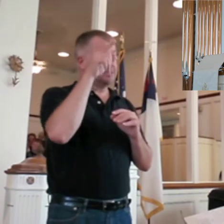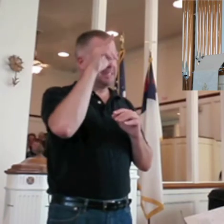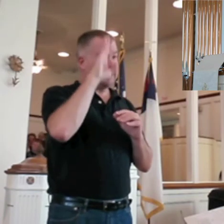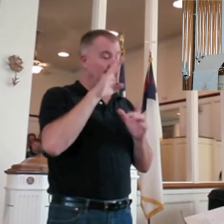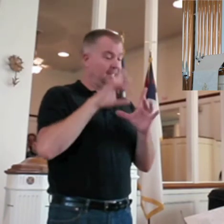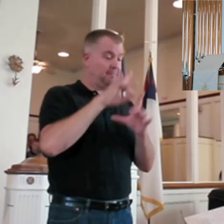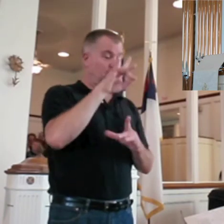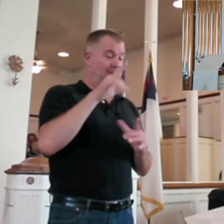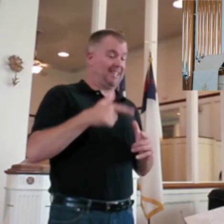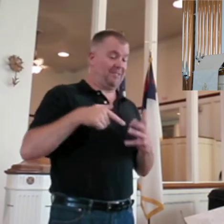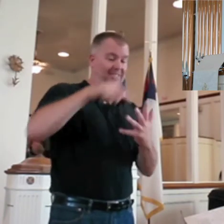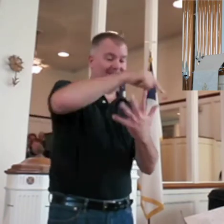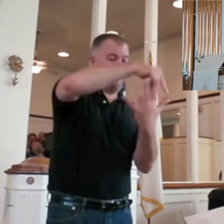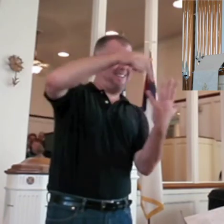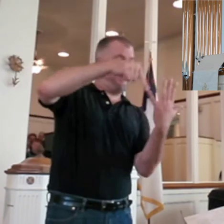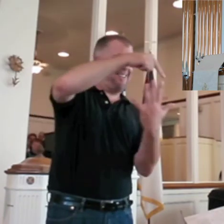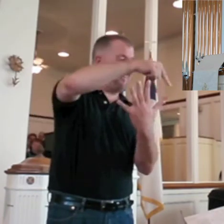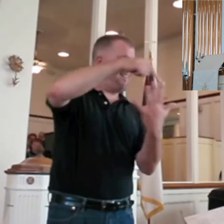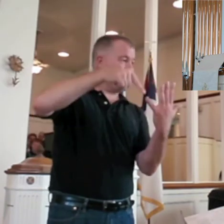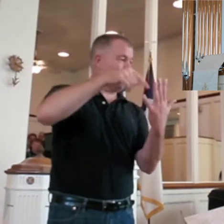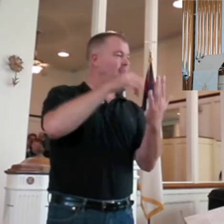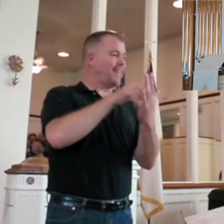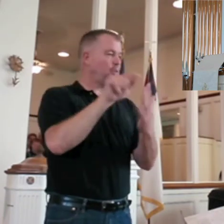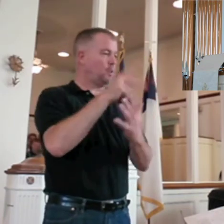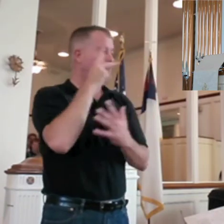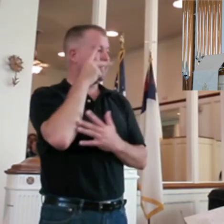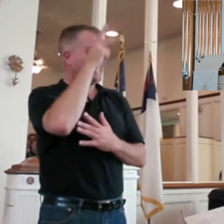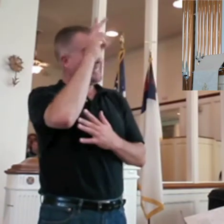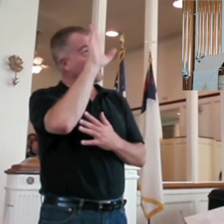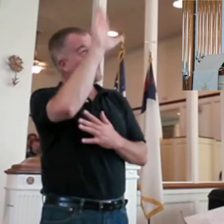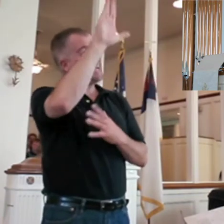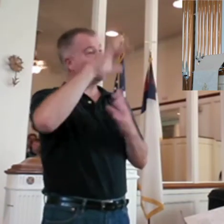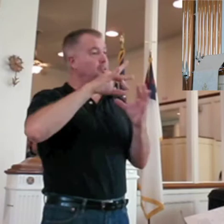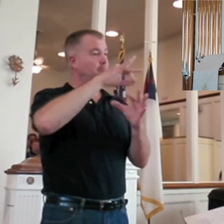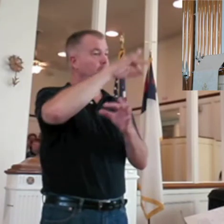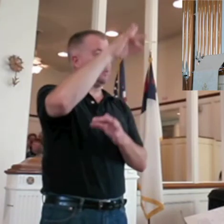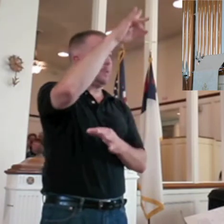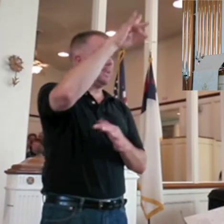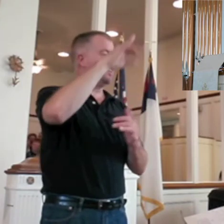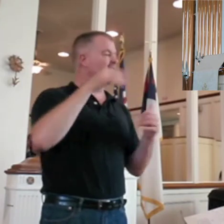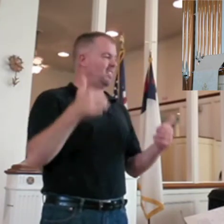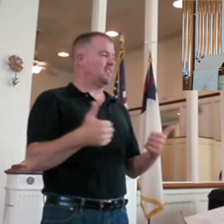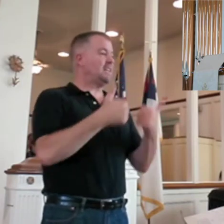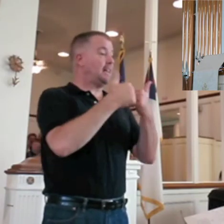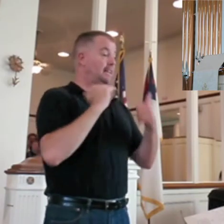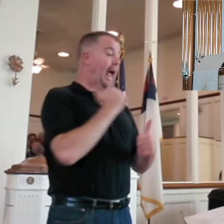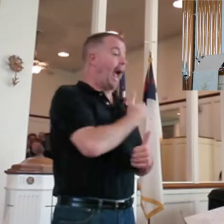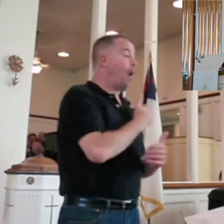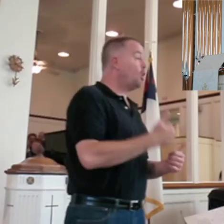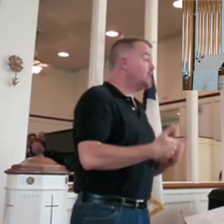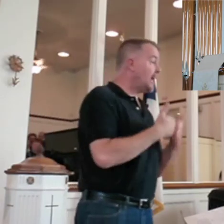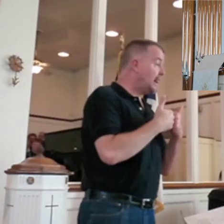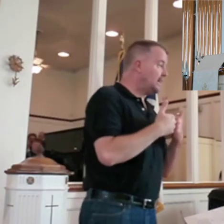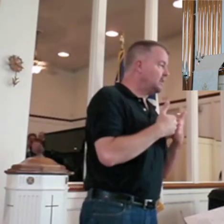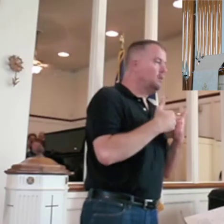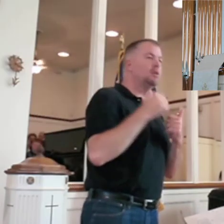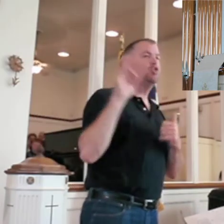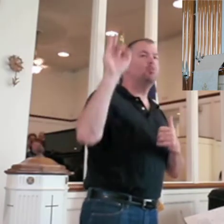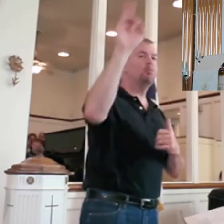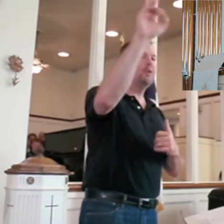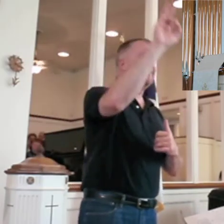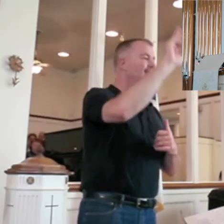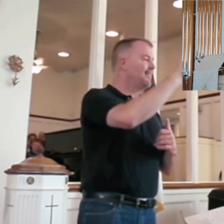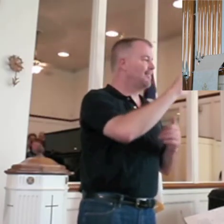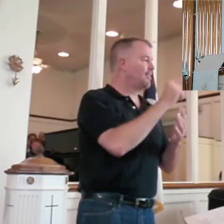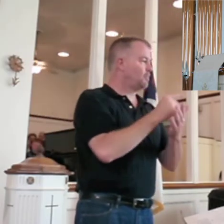Spirit is present. That's where we see God's Spirit. The challenge, our challenge,